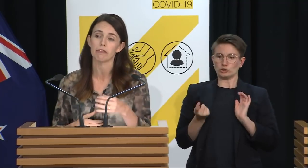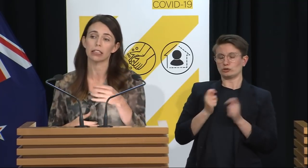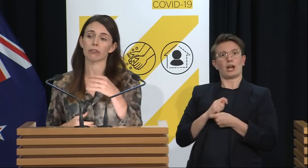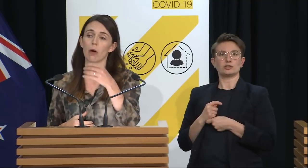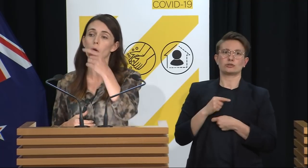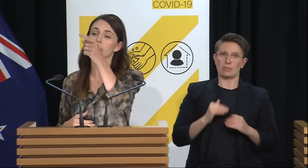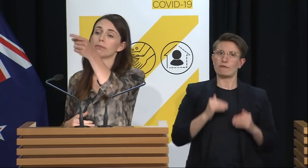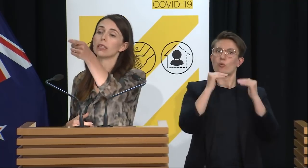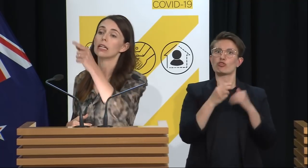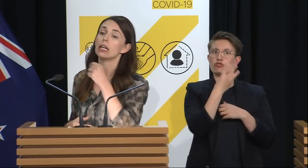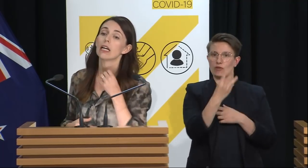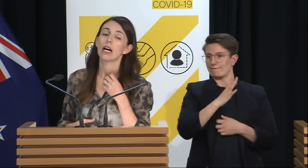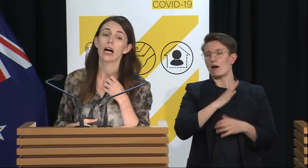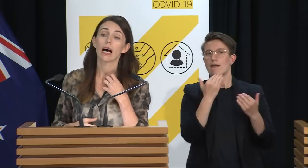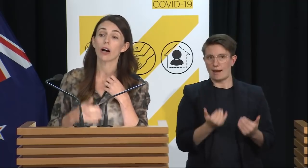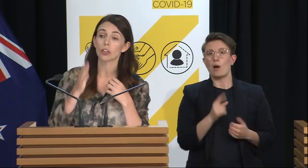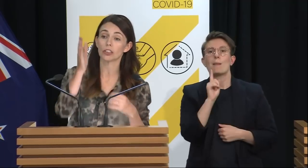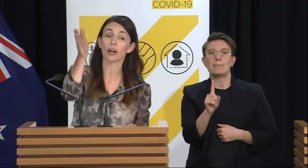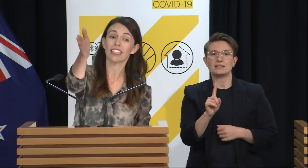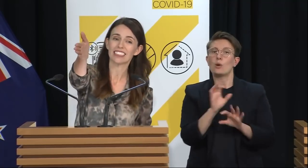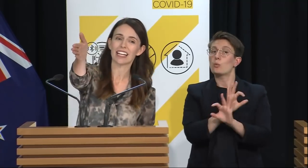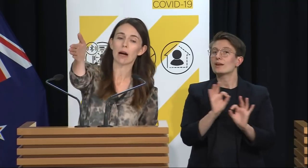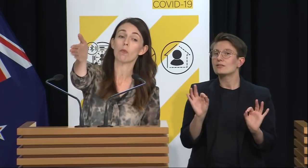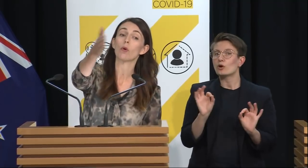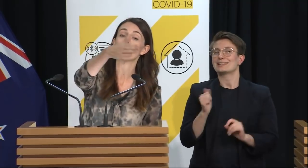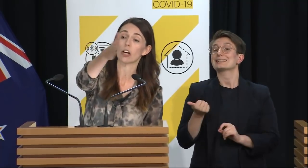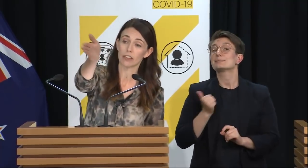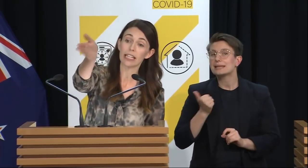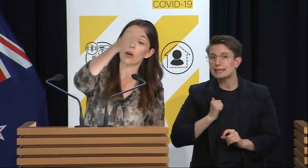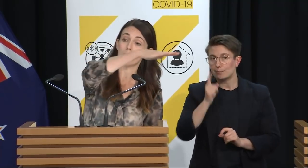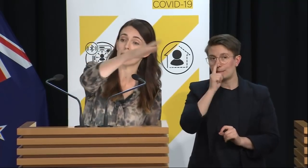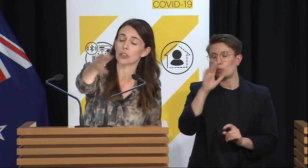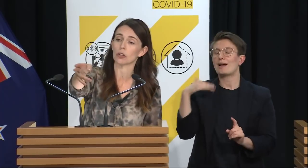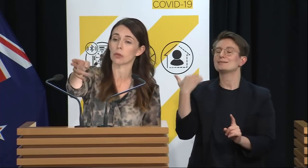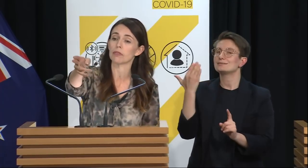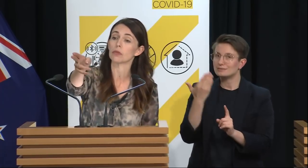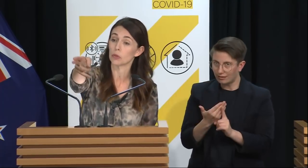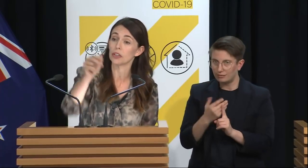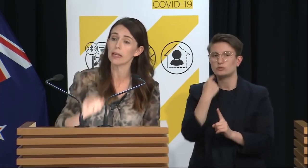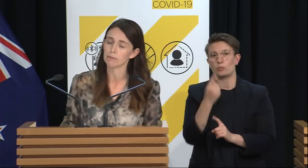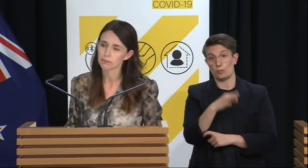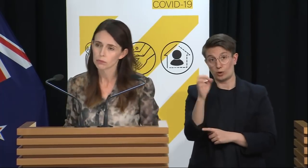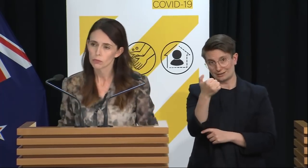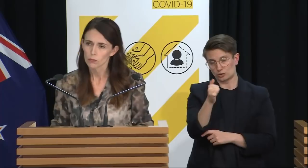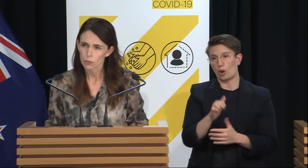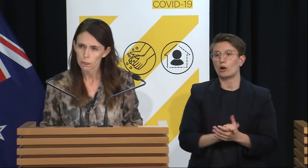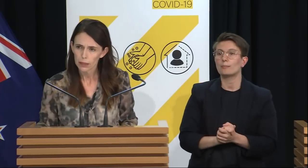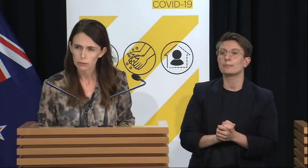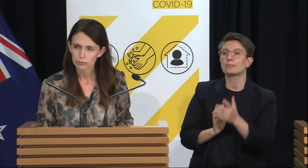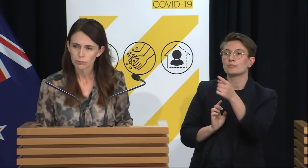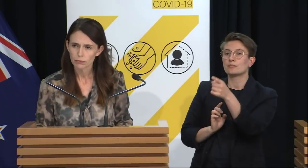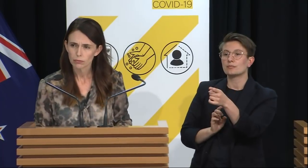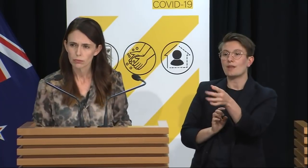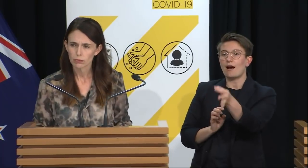be an effective mode. Bloomfield, the fact that you said... Sorry, I just had a couple more here, Tova, and then I'll come back to Dr. Bloomfield for you. Yeah. Can I just confirm what